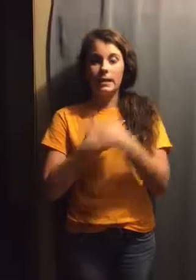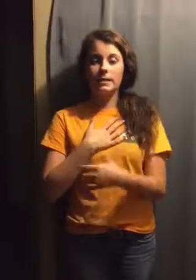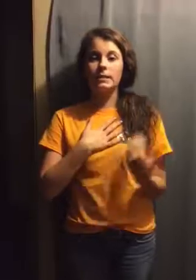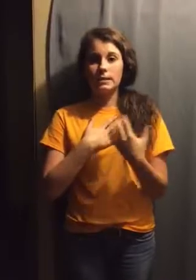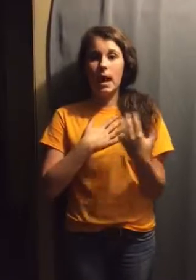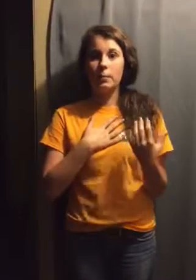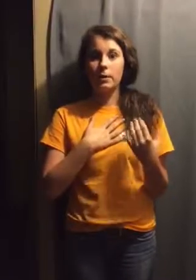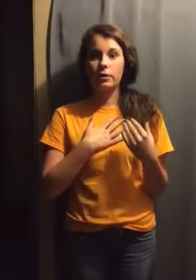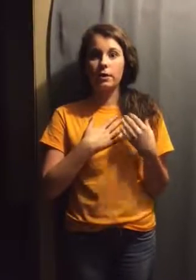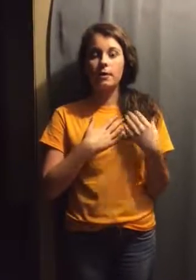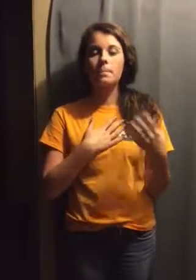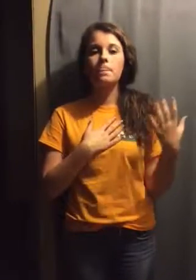into this time period.